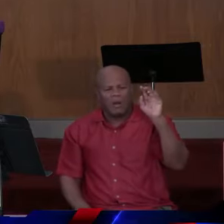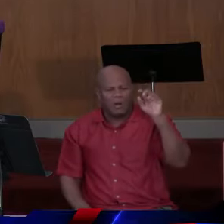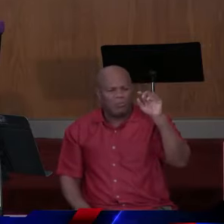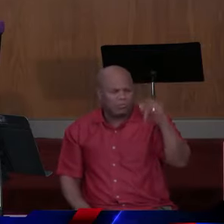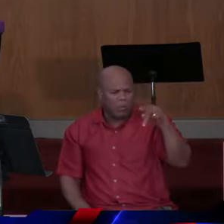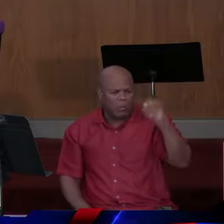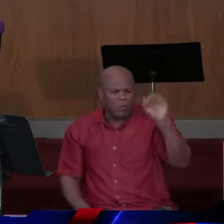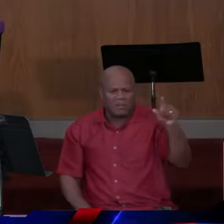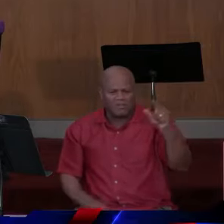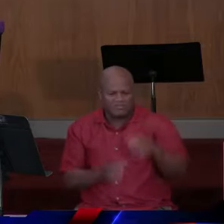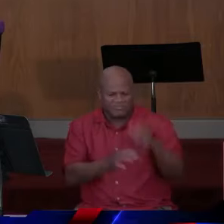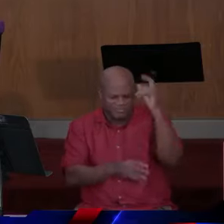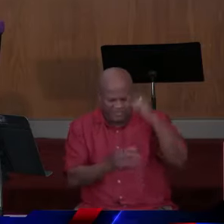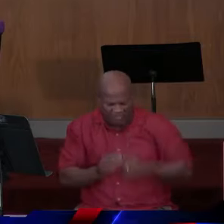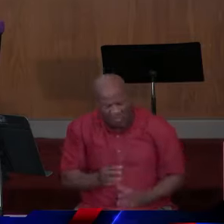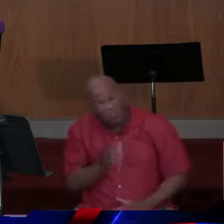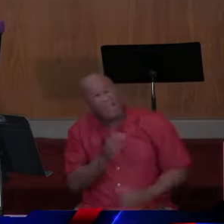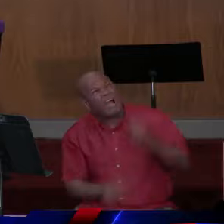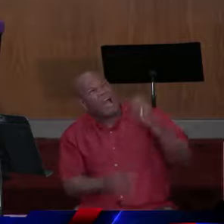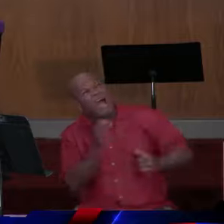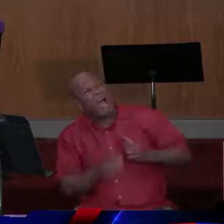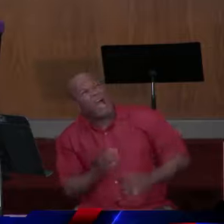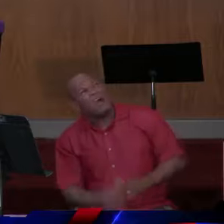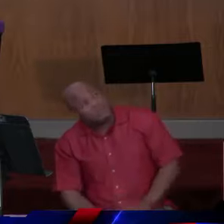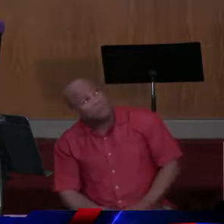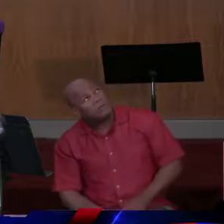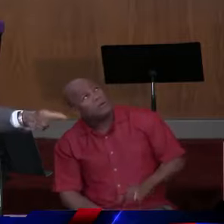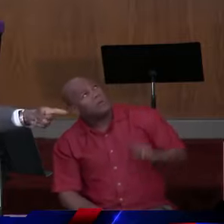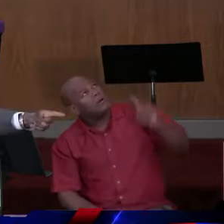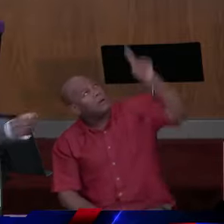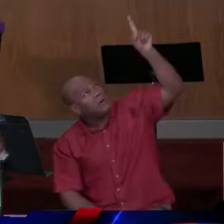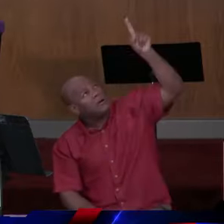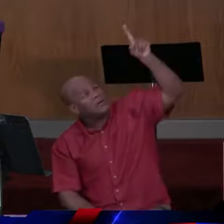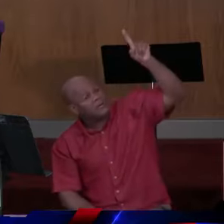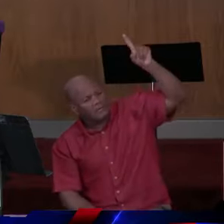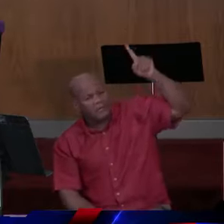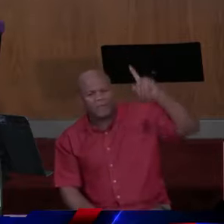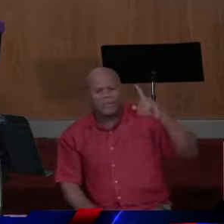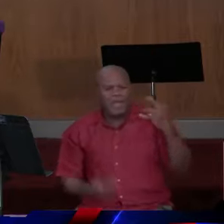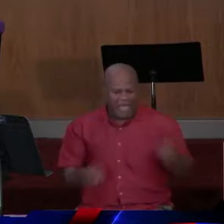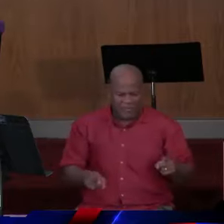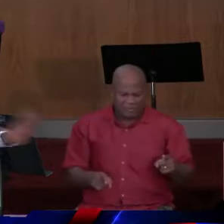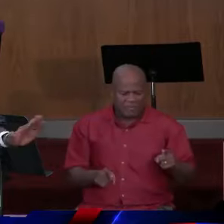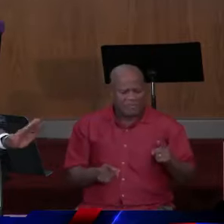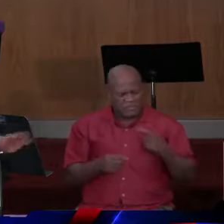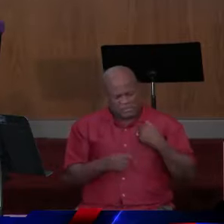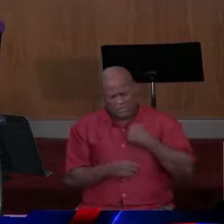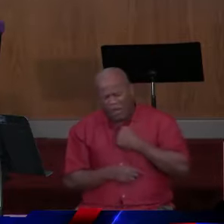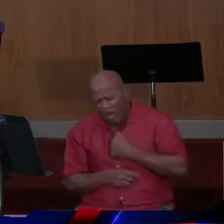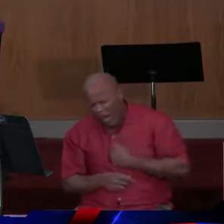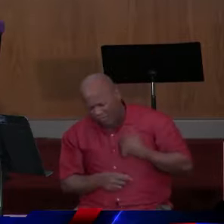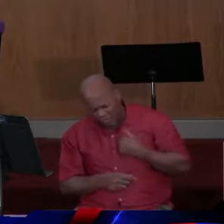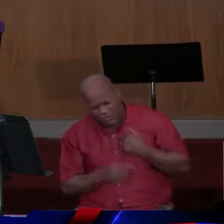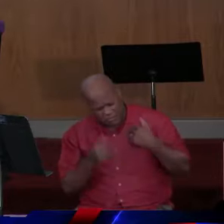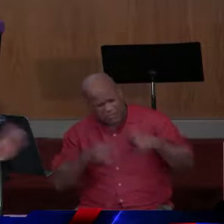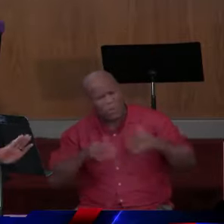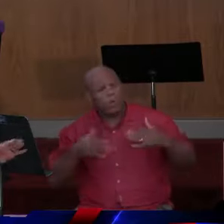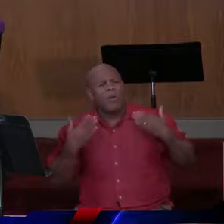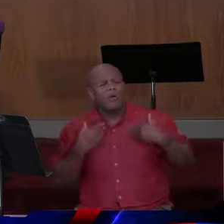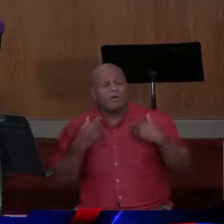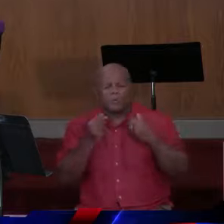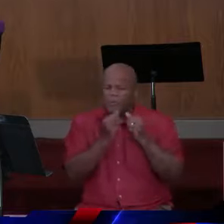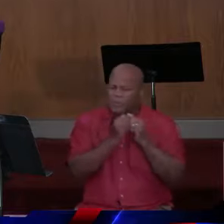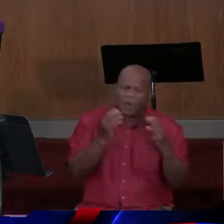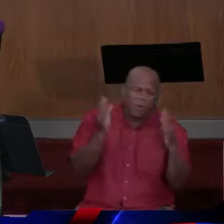that operates in the spiritual rewiring allows me to have joy in sorrow, hope in hopelessness,